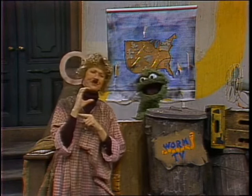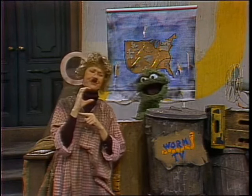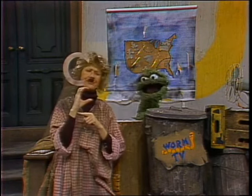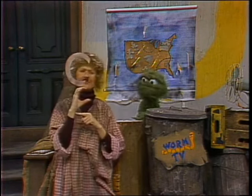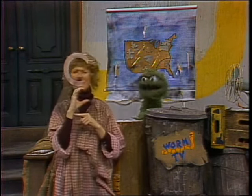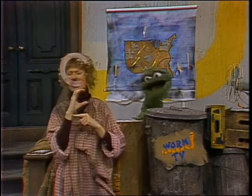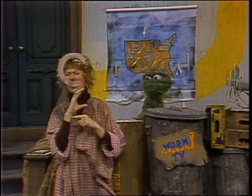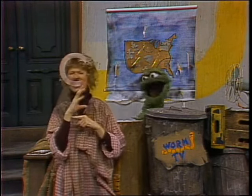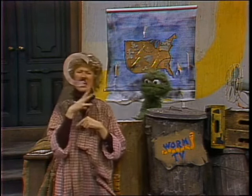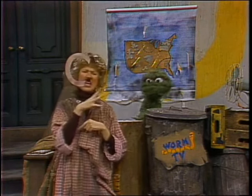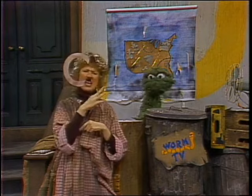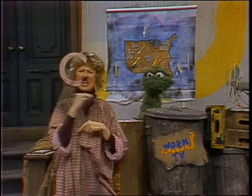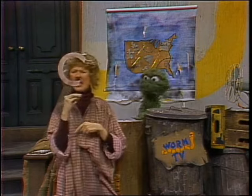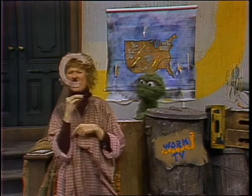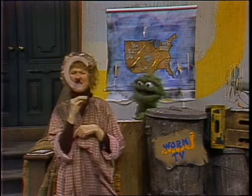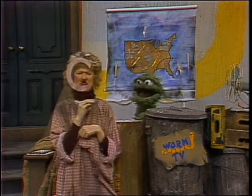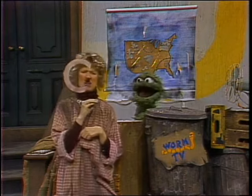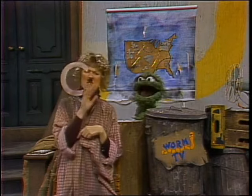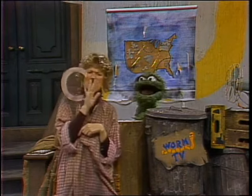And by the letter Z.